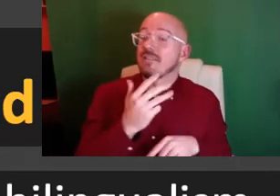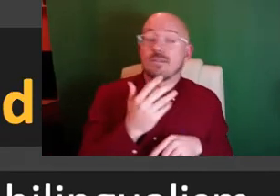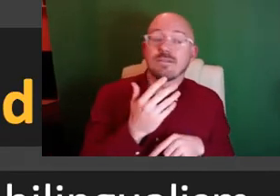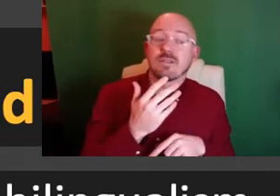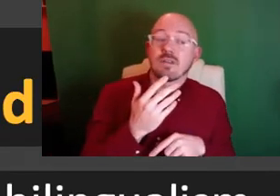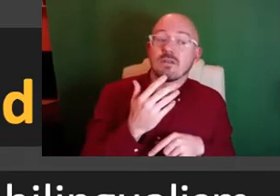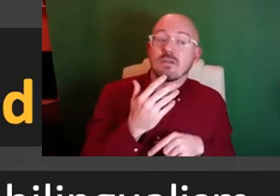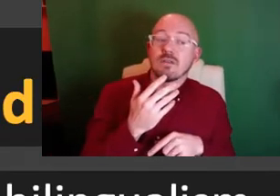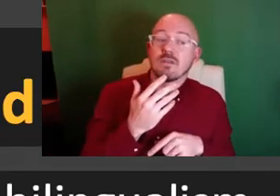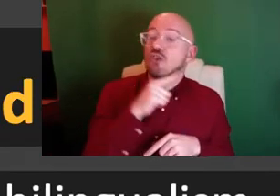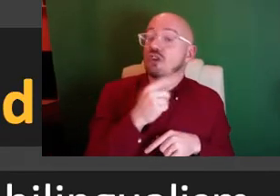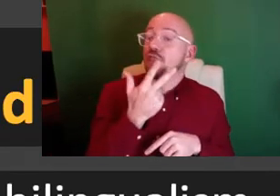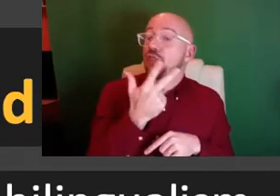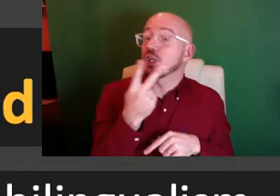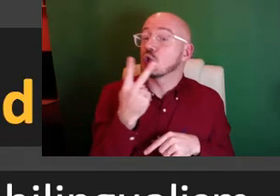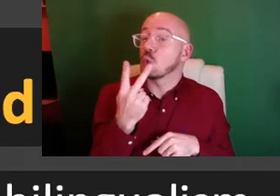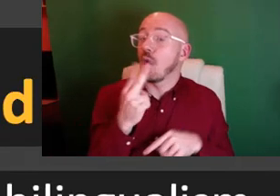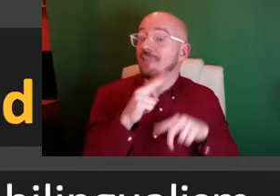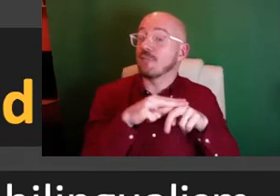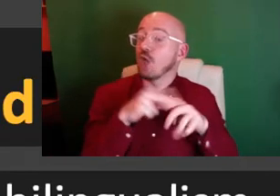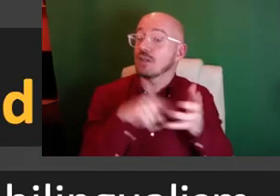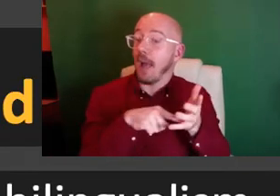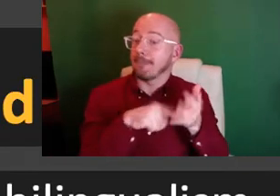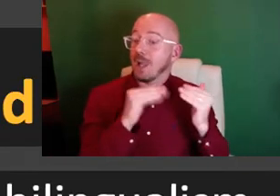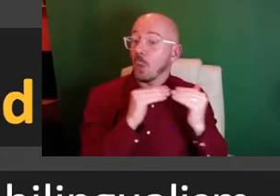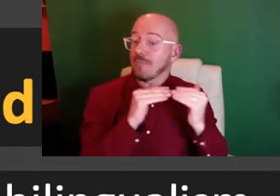To compare the numbers of teachers of the deaf,